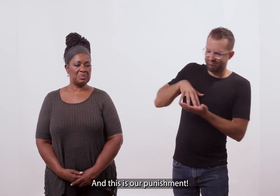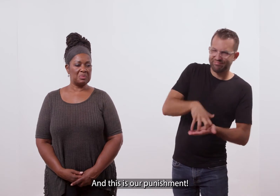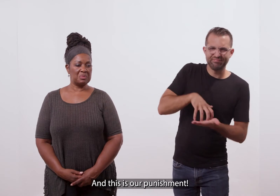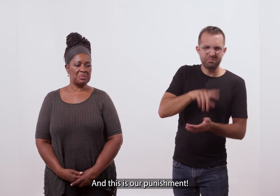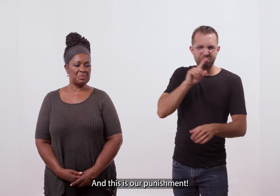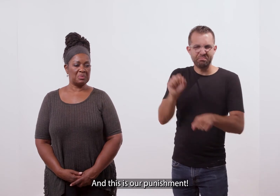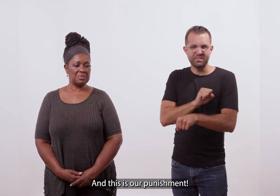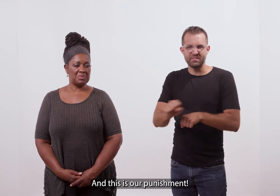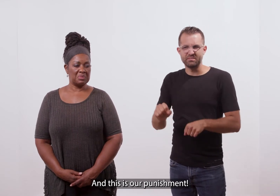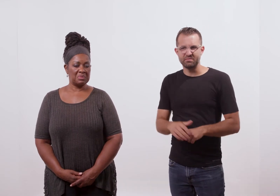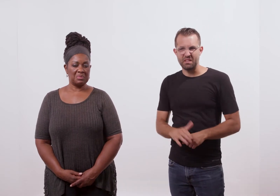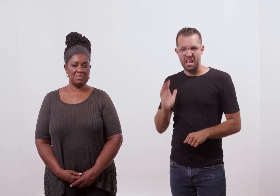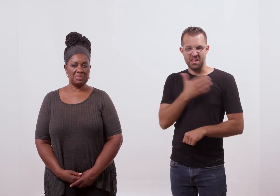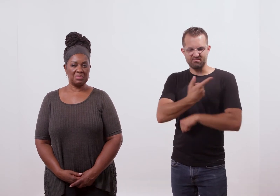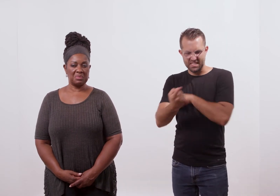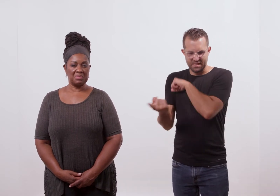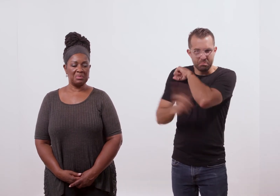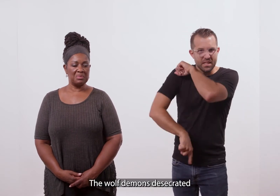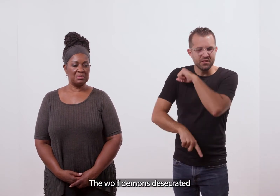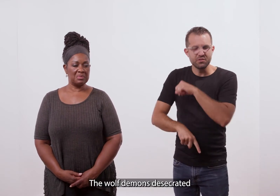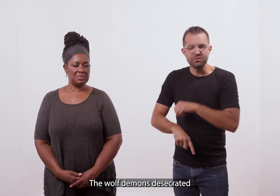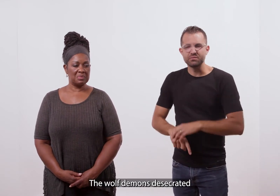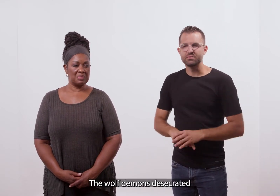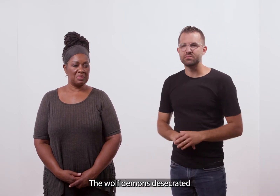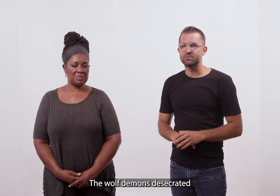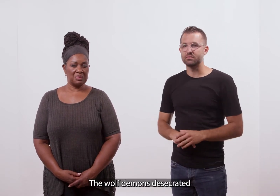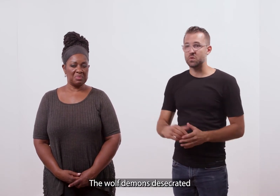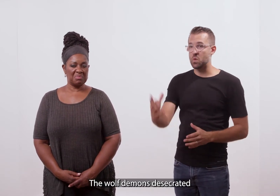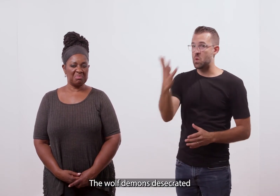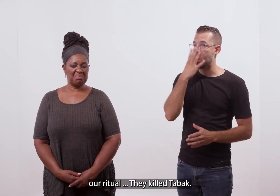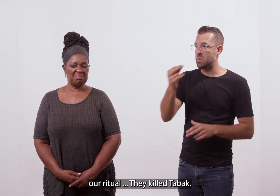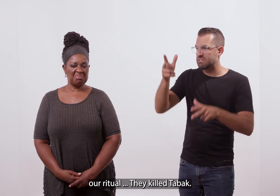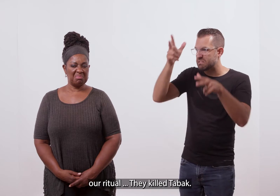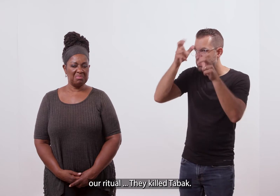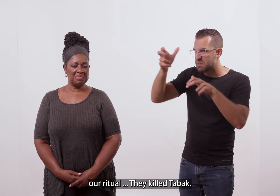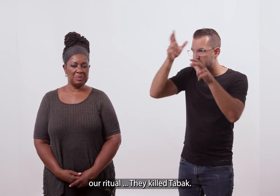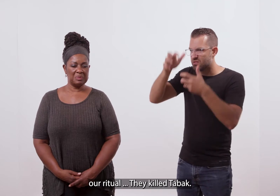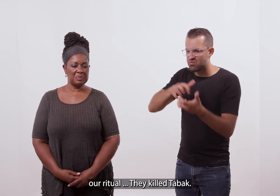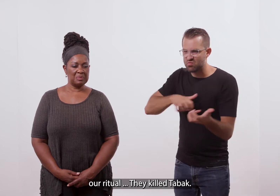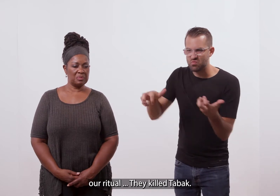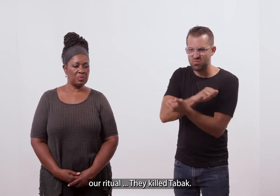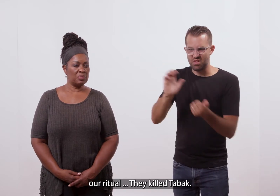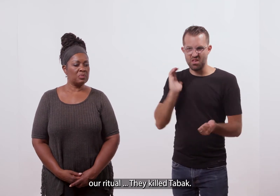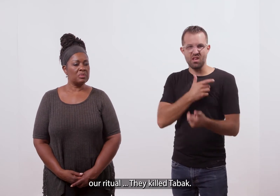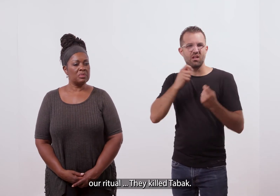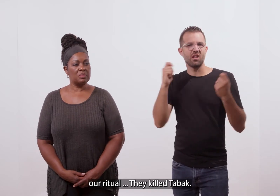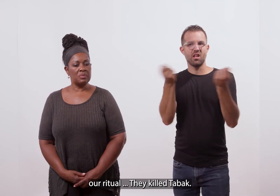this is our punishment. The wolf demons desecrated our ritual. They killed